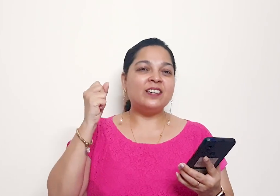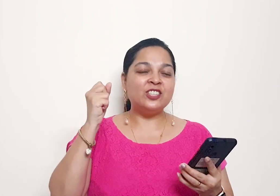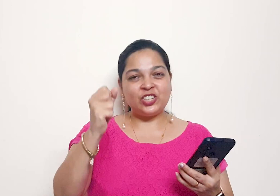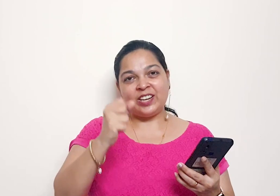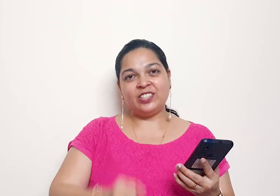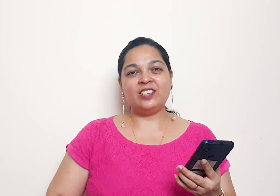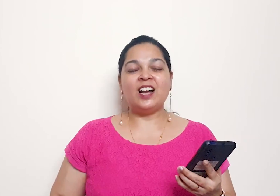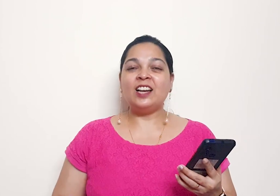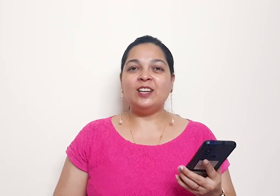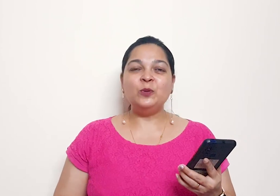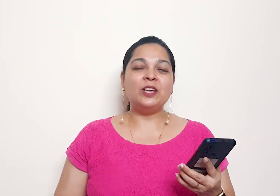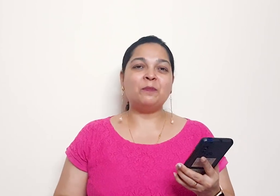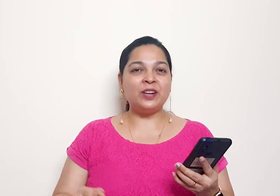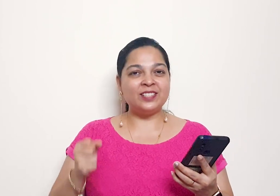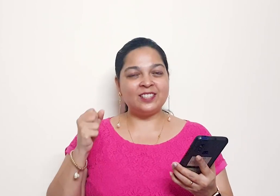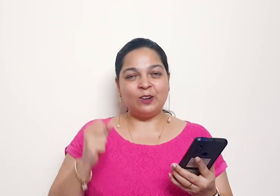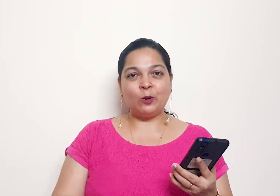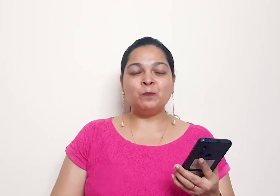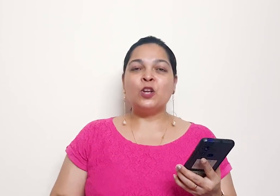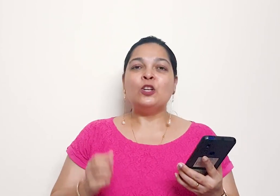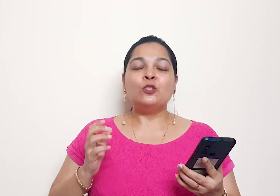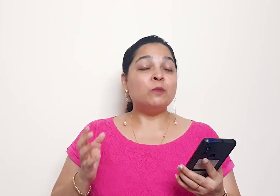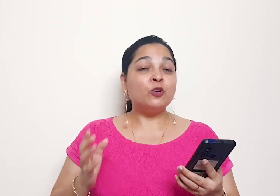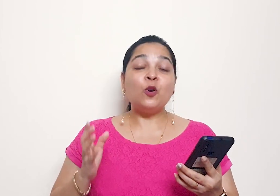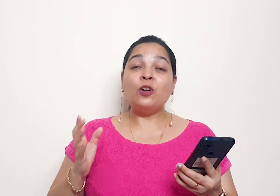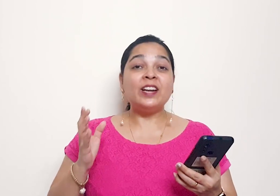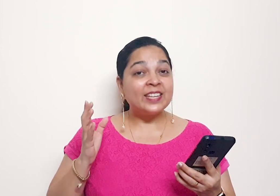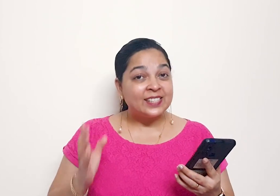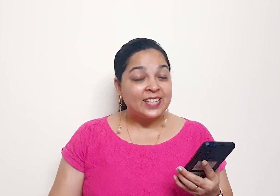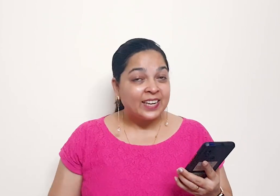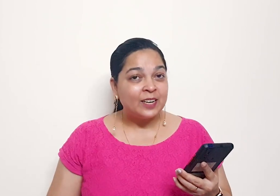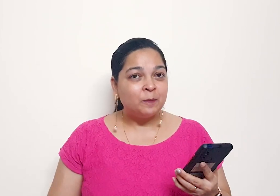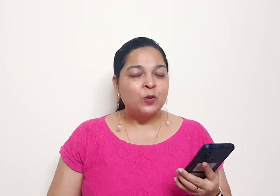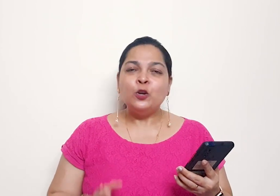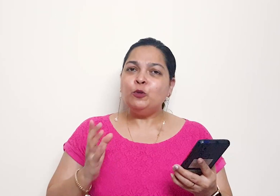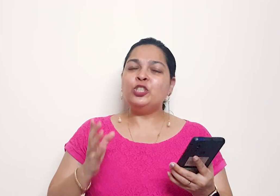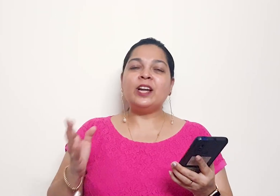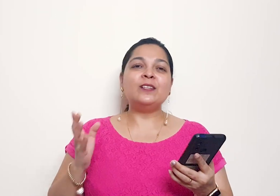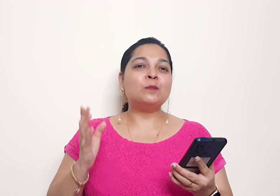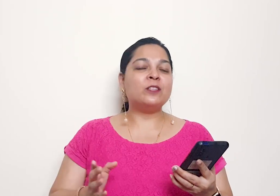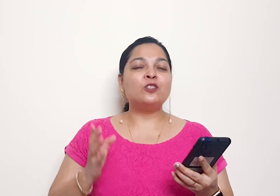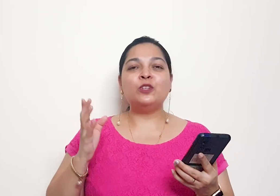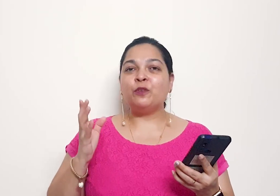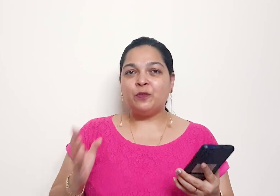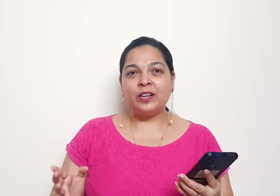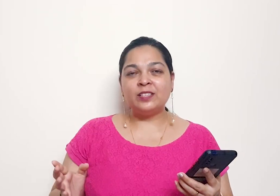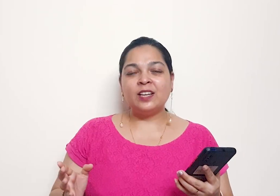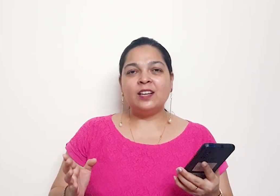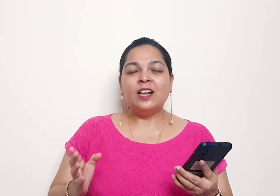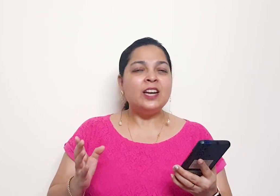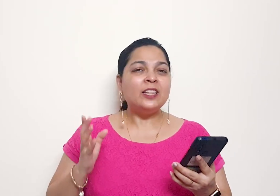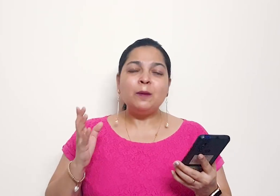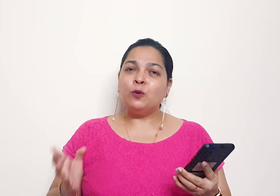bring that change. Hallelujah. Praise the Lord. So I'm sure you all are excited. Do share this message with your